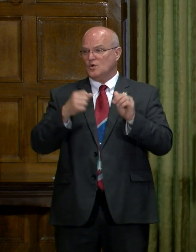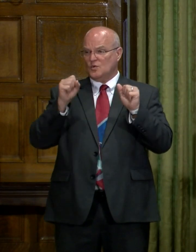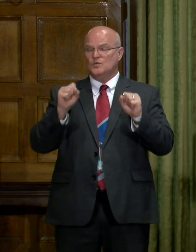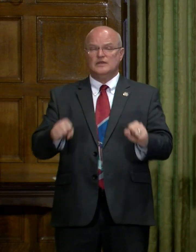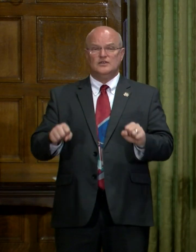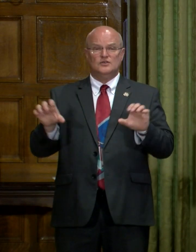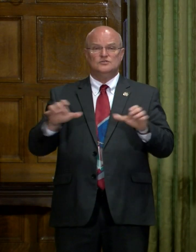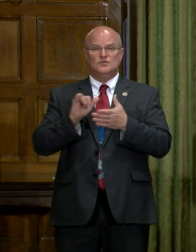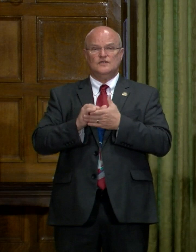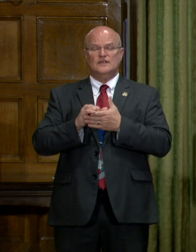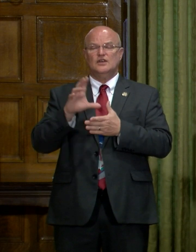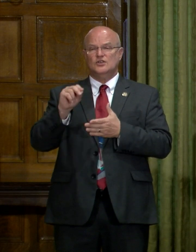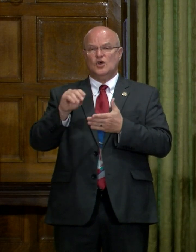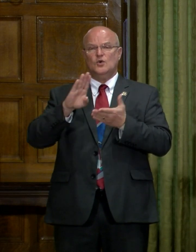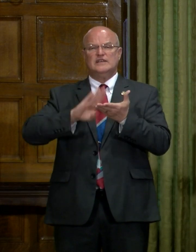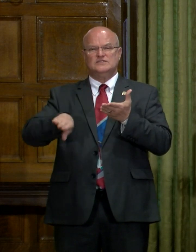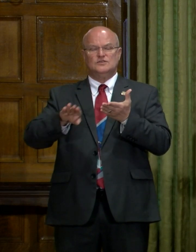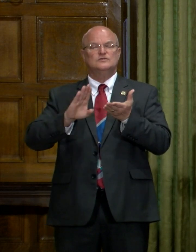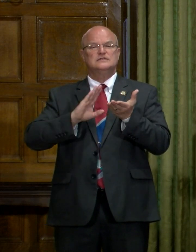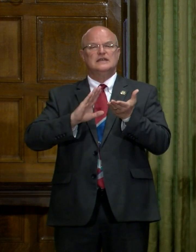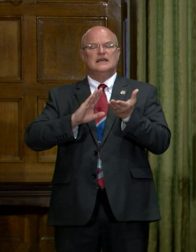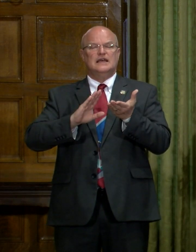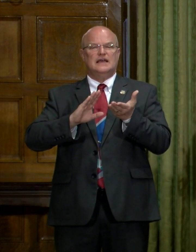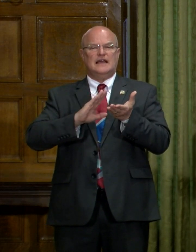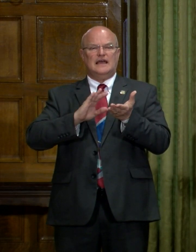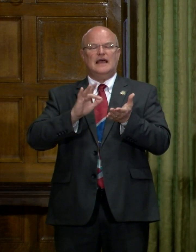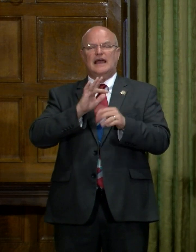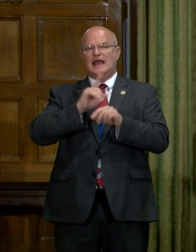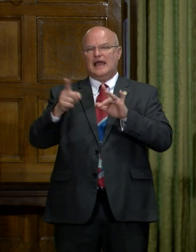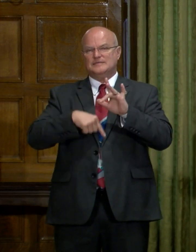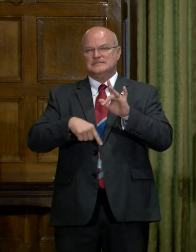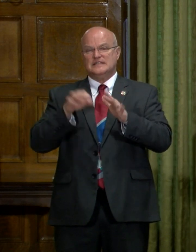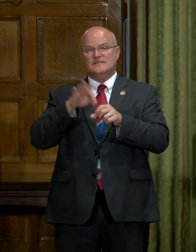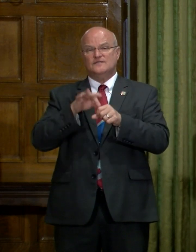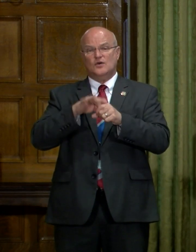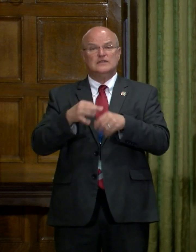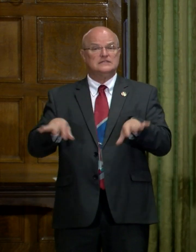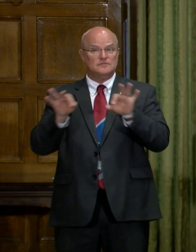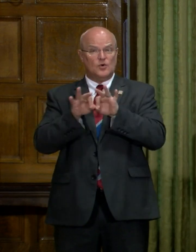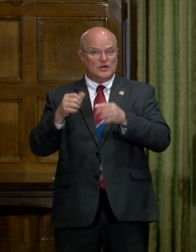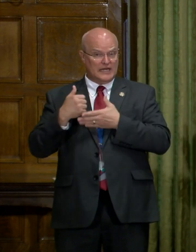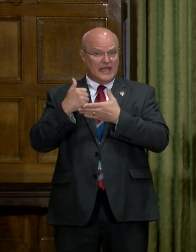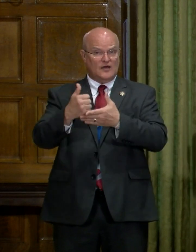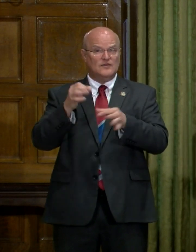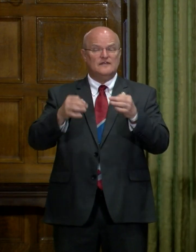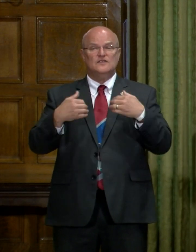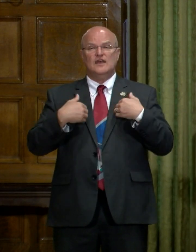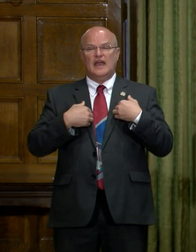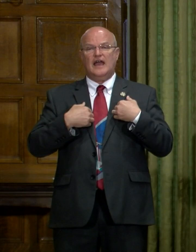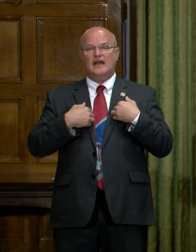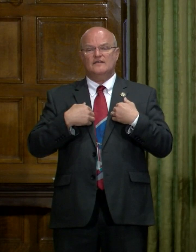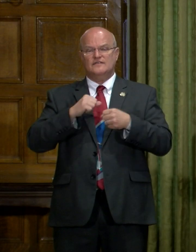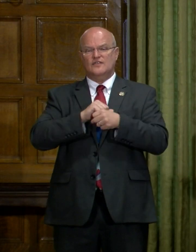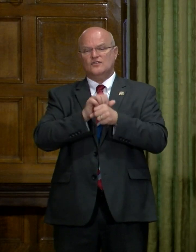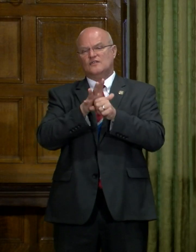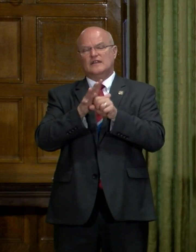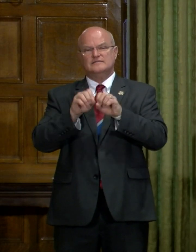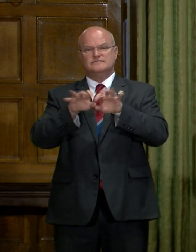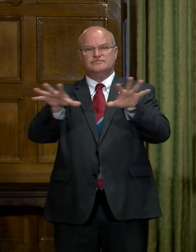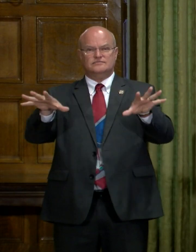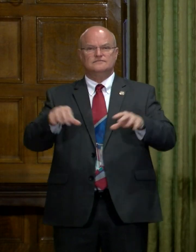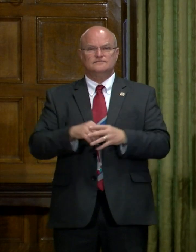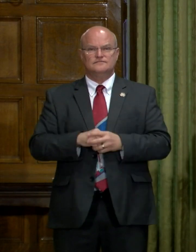could do the no excuse absentee voting, which certainly is important and helpful if you have the threat of